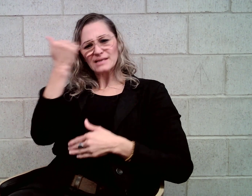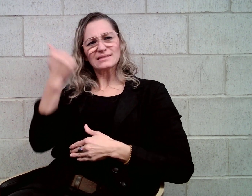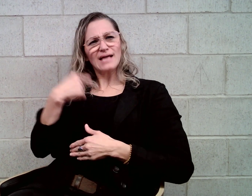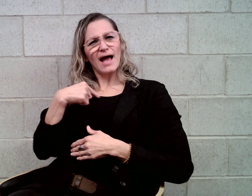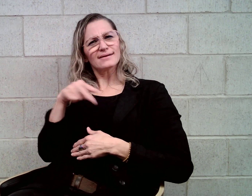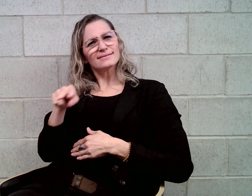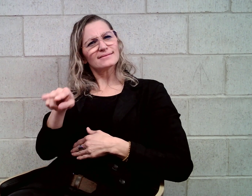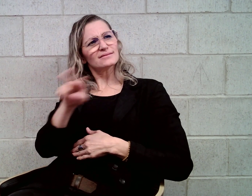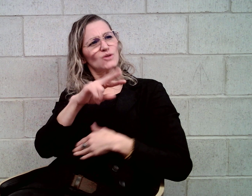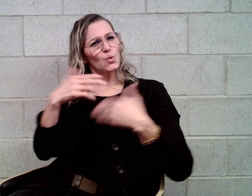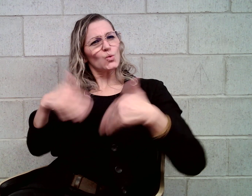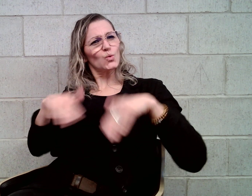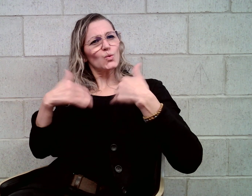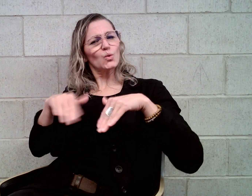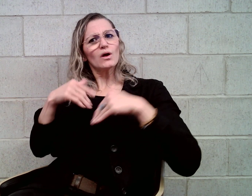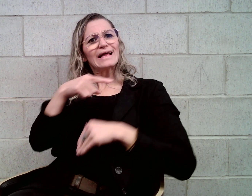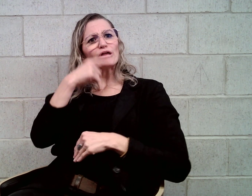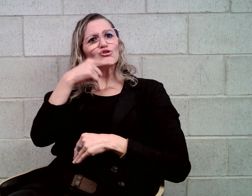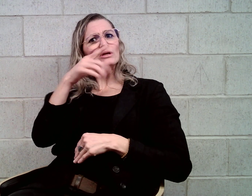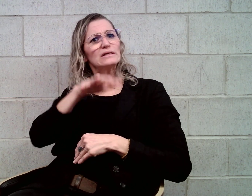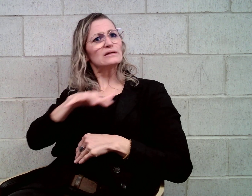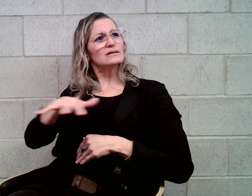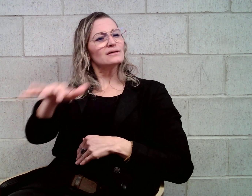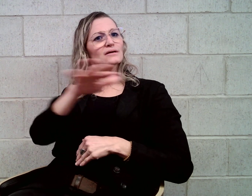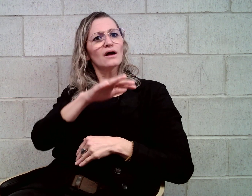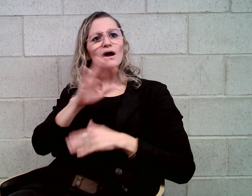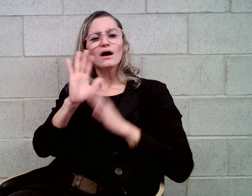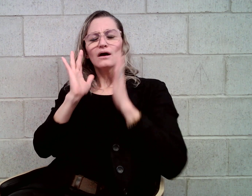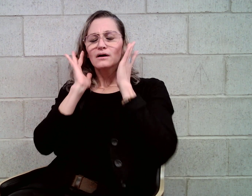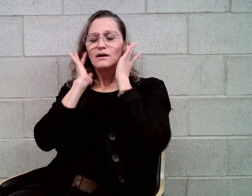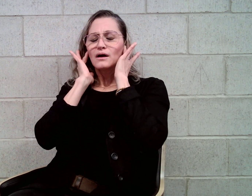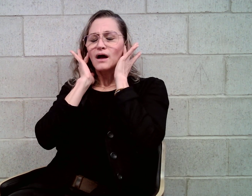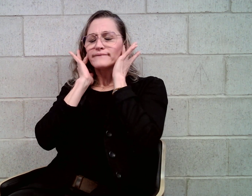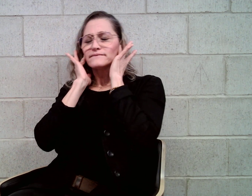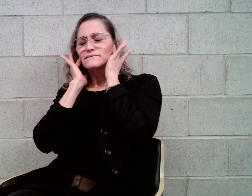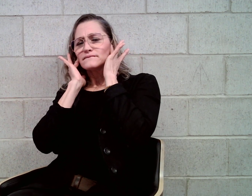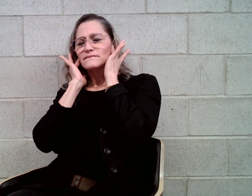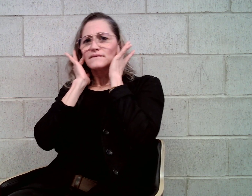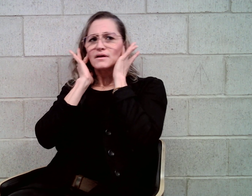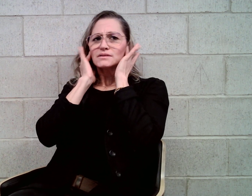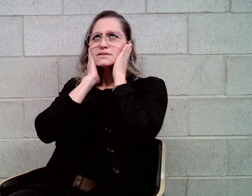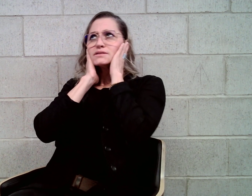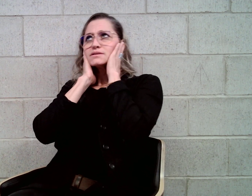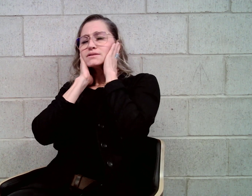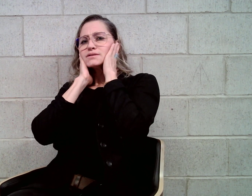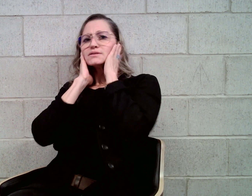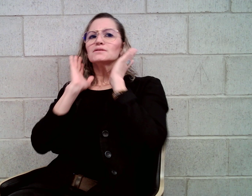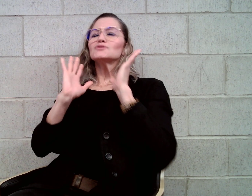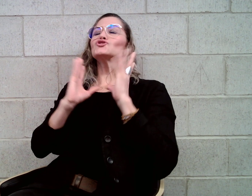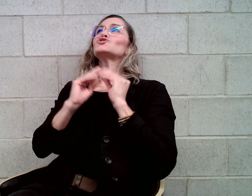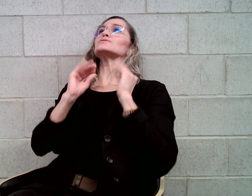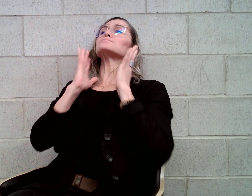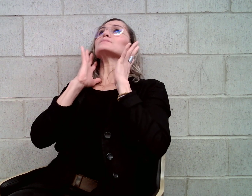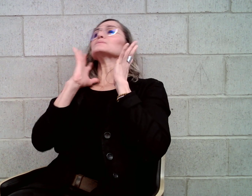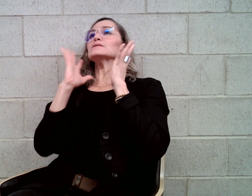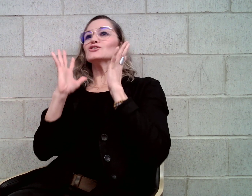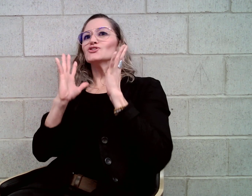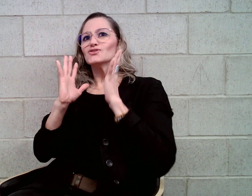myself as I was thinking about how hearing people respond to the musicality, poetry, and language